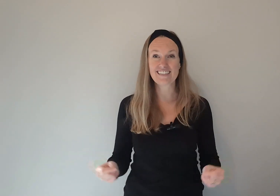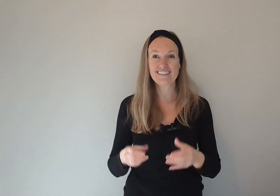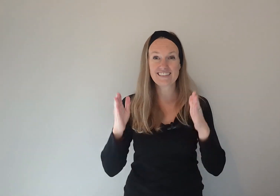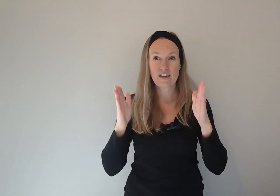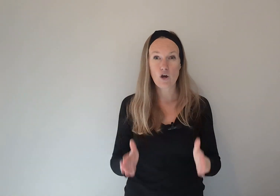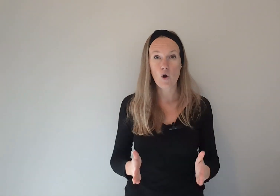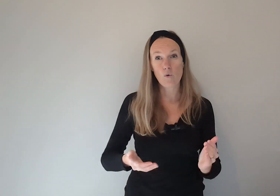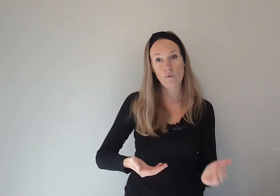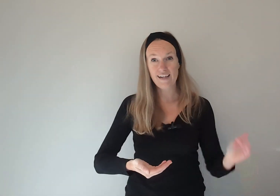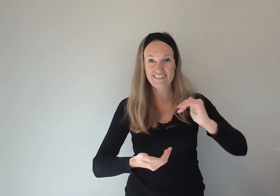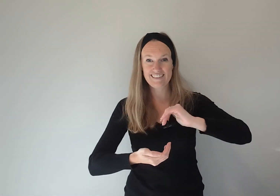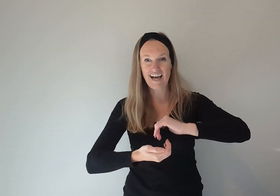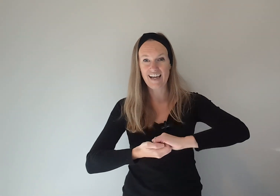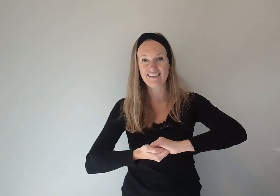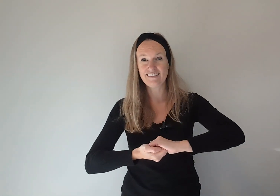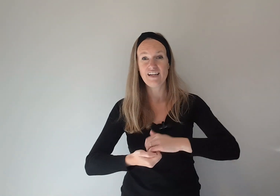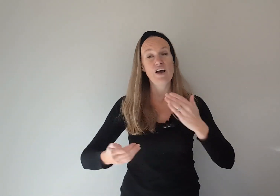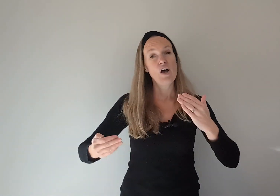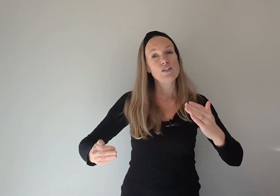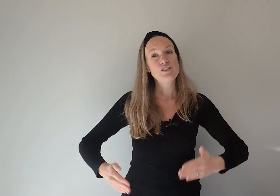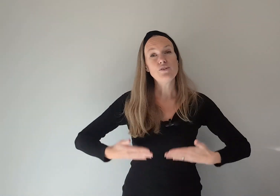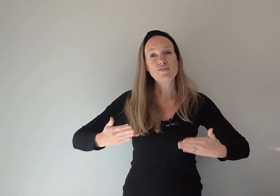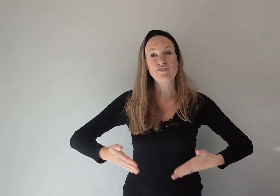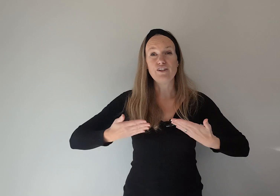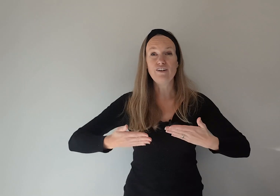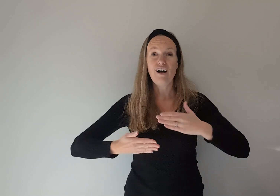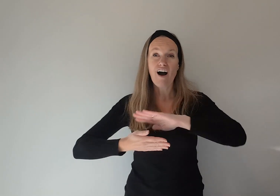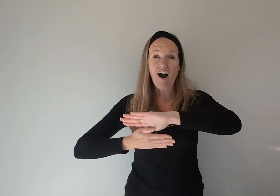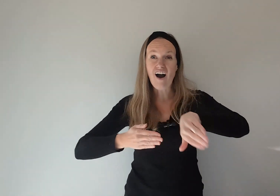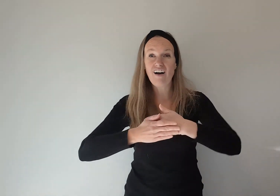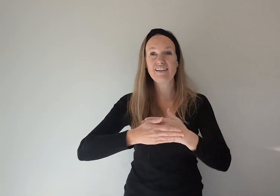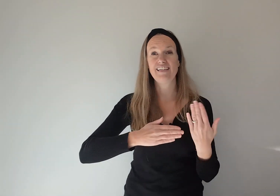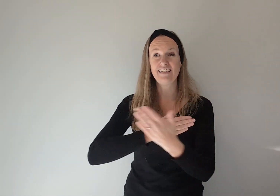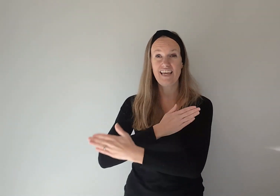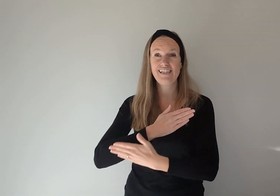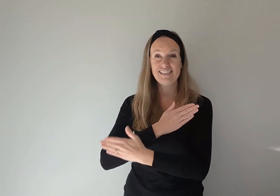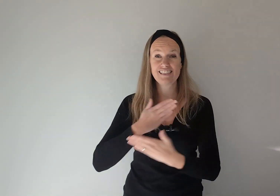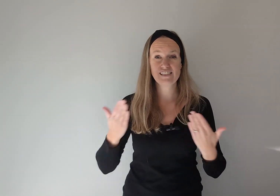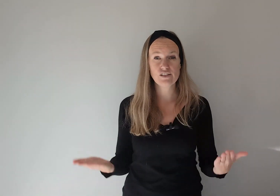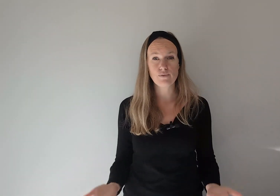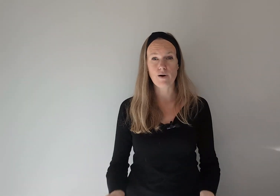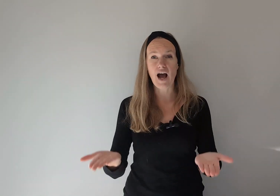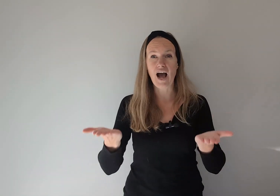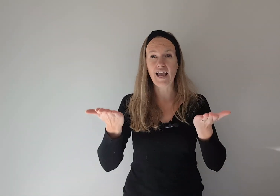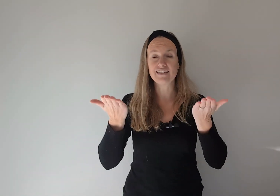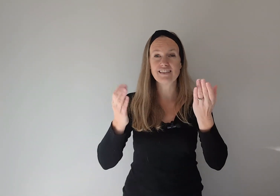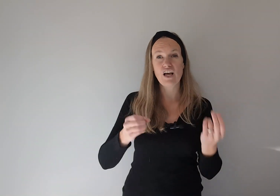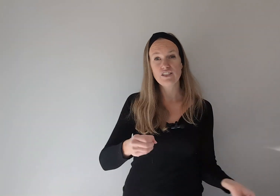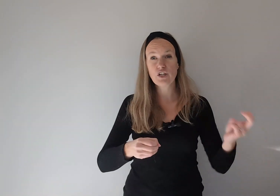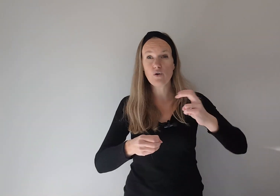sinners reconciled. Joyful, all ye nations rise,